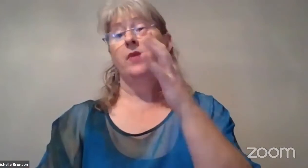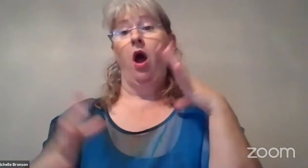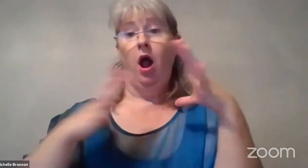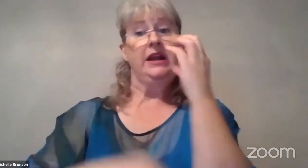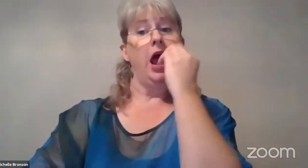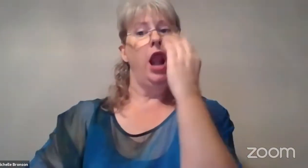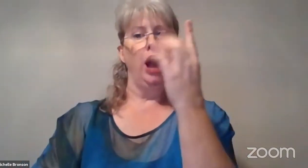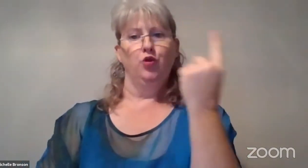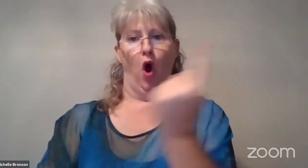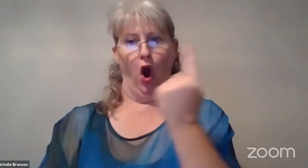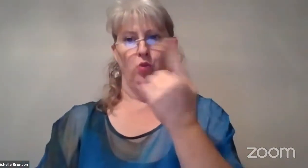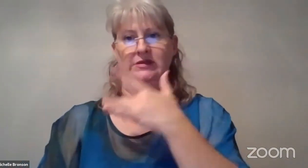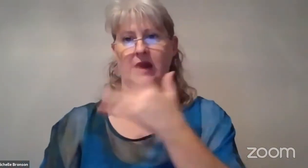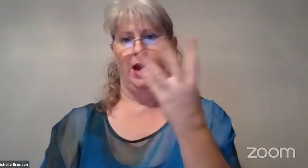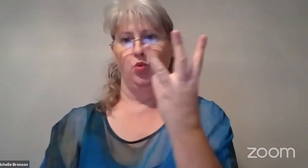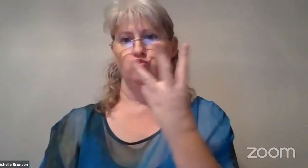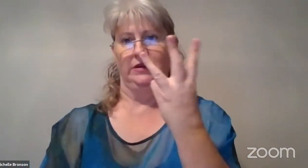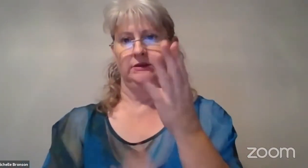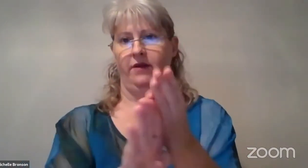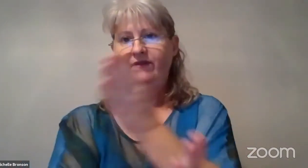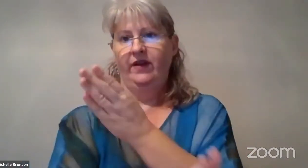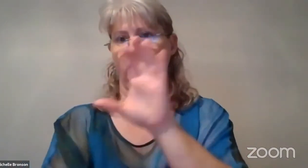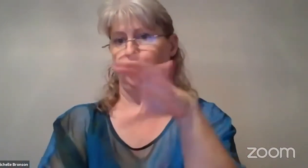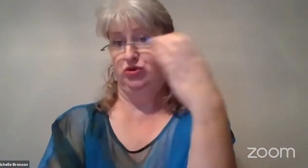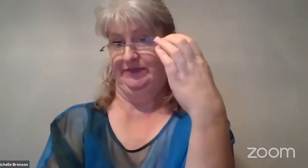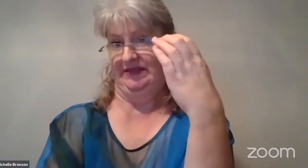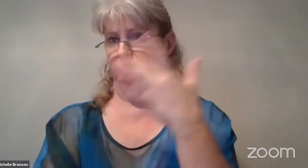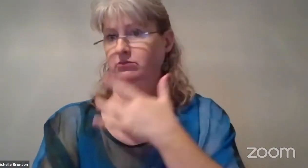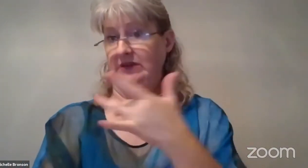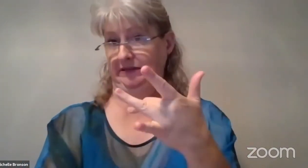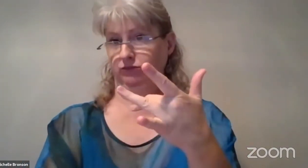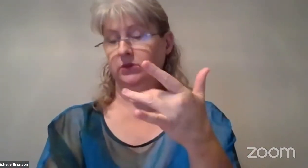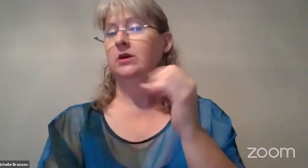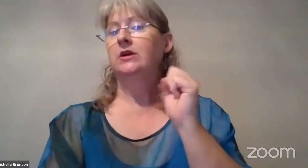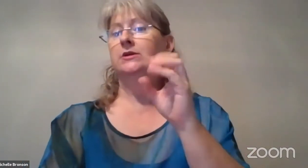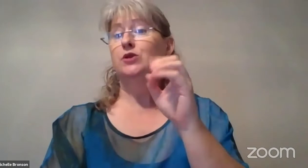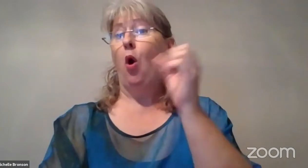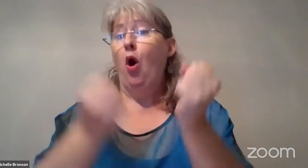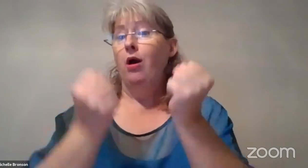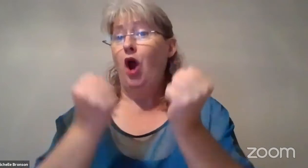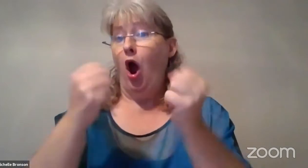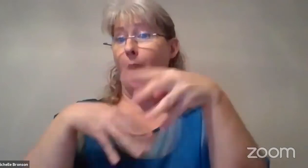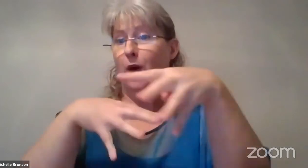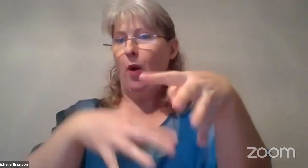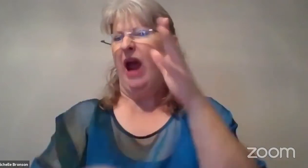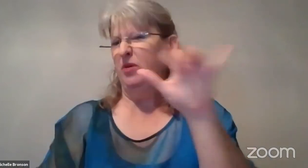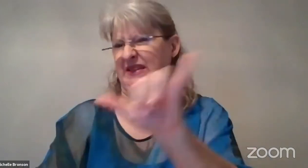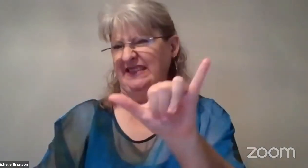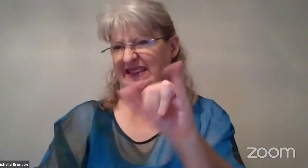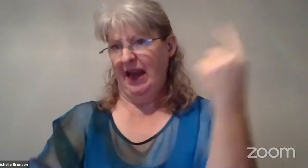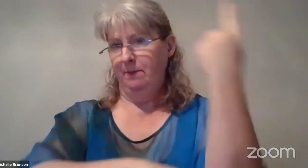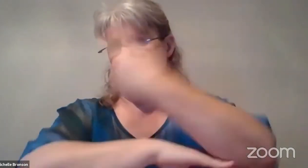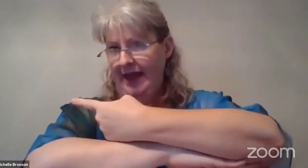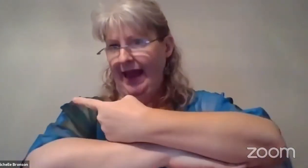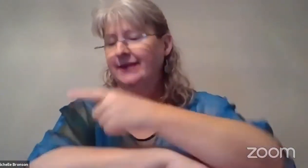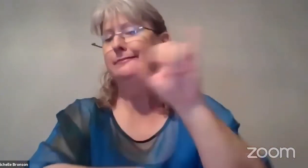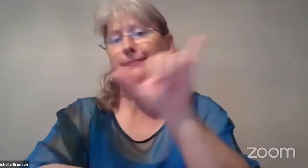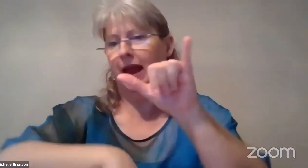The December holiday luncheon typically is on the Wednesday before Christmas. The car parade will be